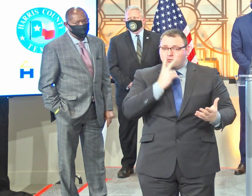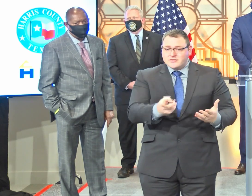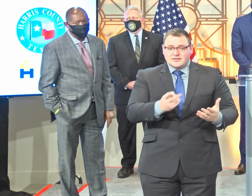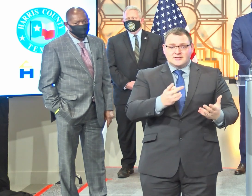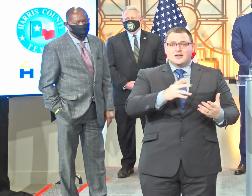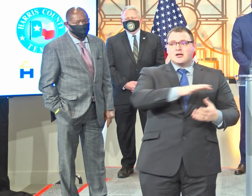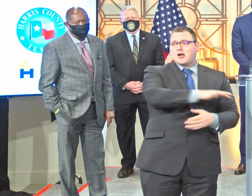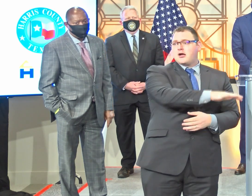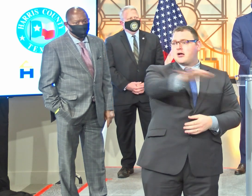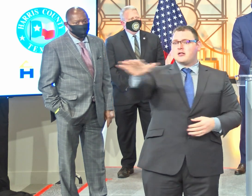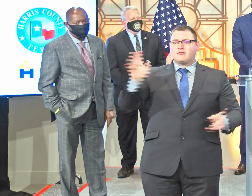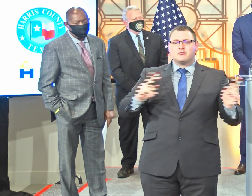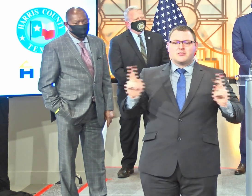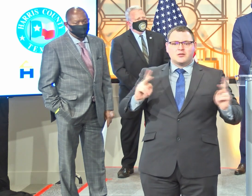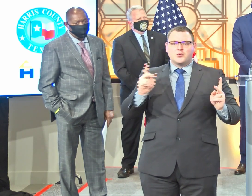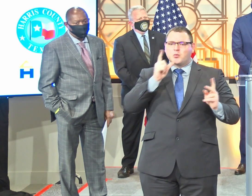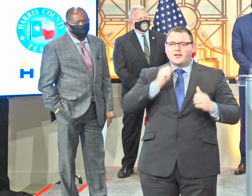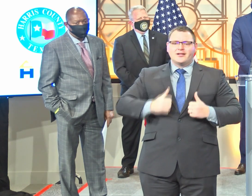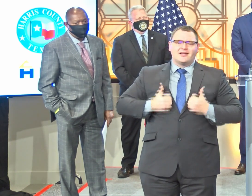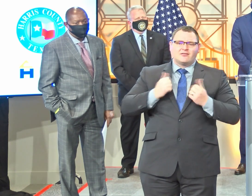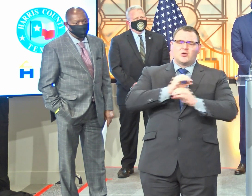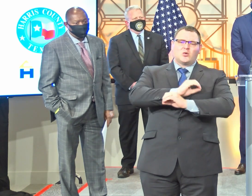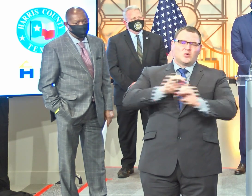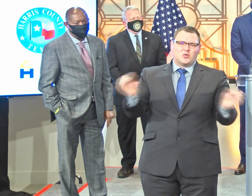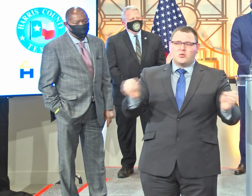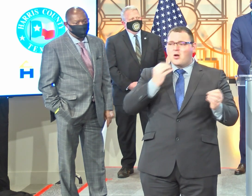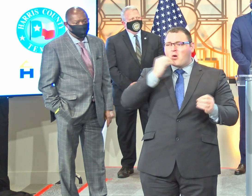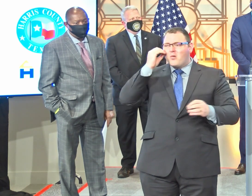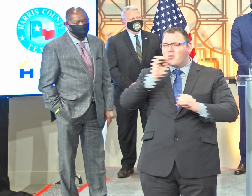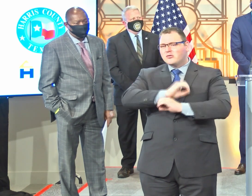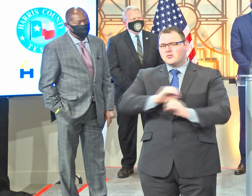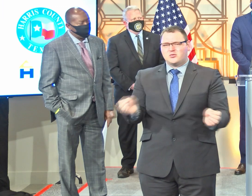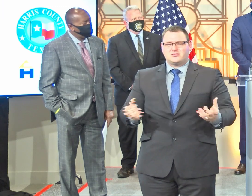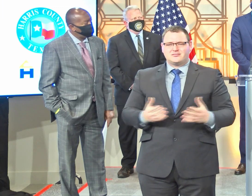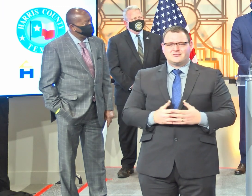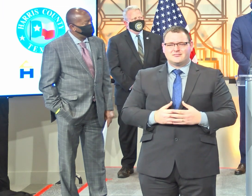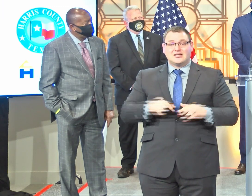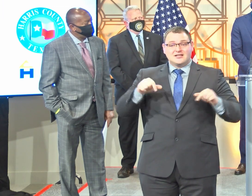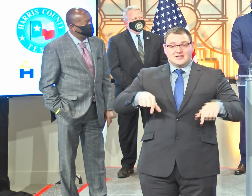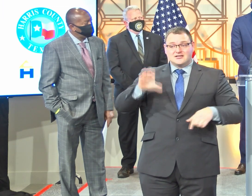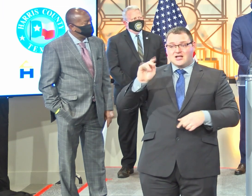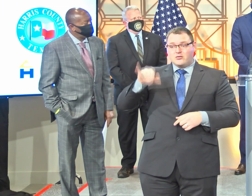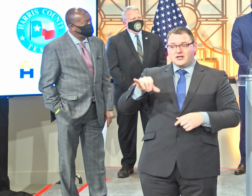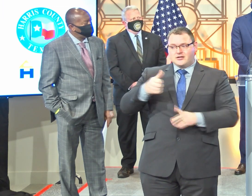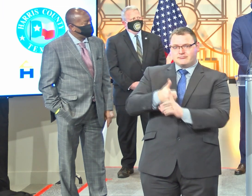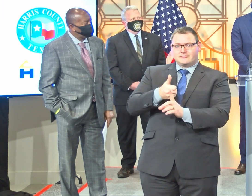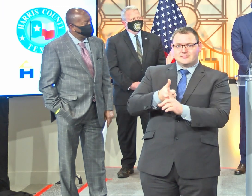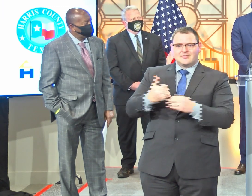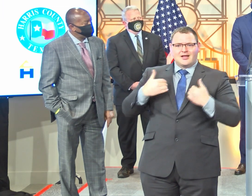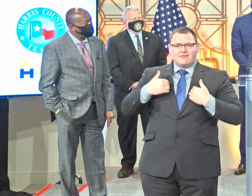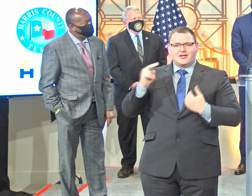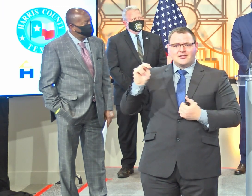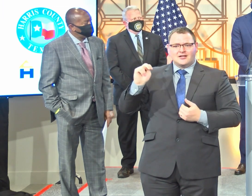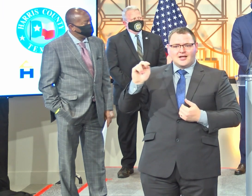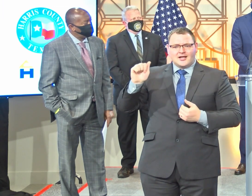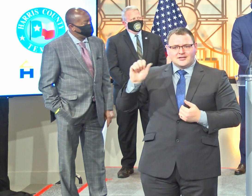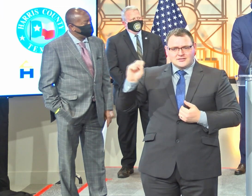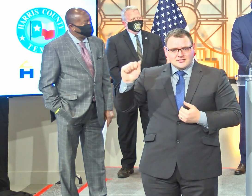this incredible, historic, and you'll hear that word many times over, leadership by Mayor